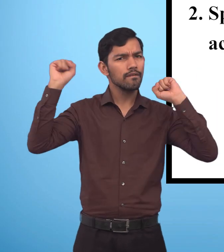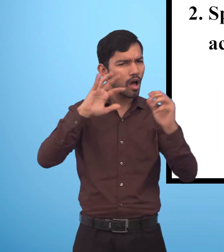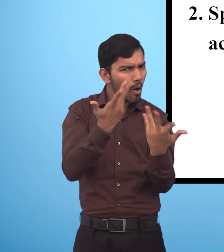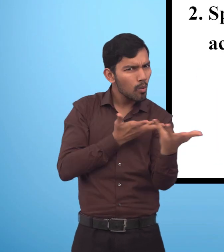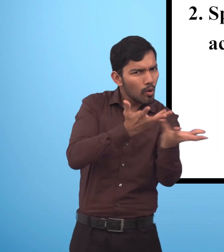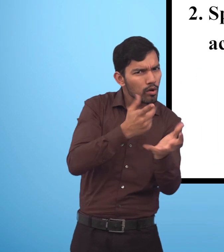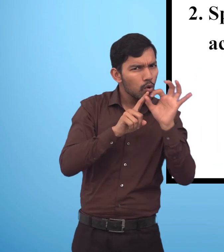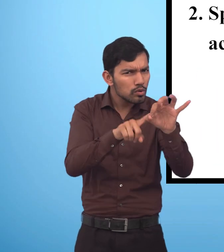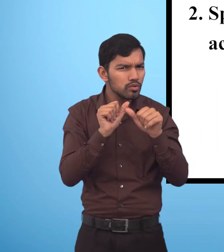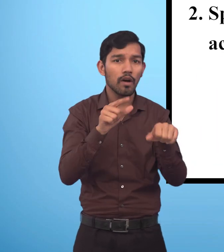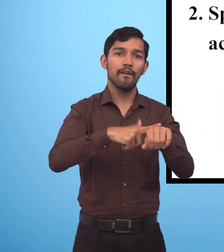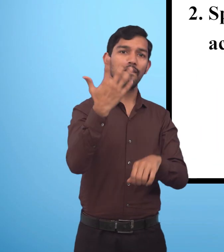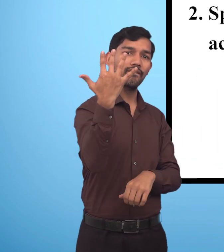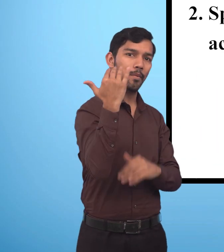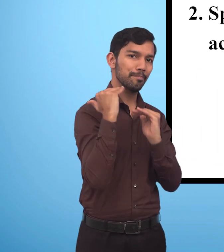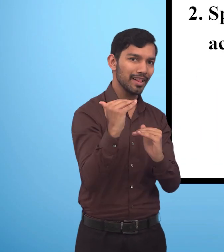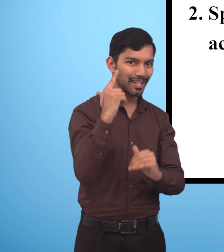times.